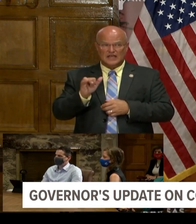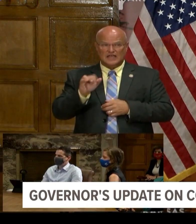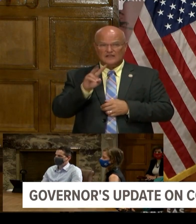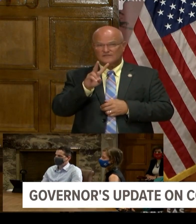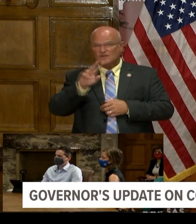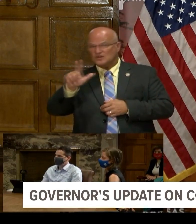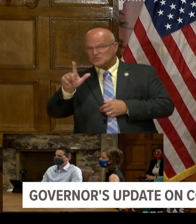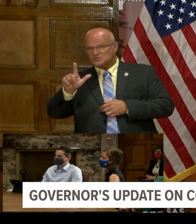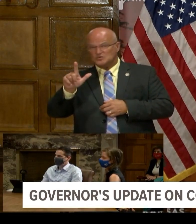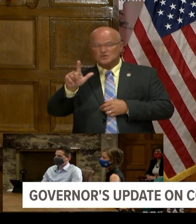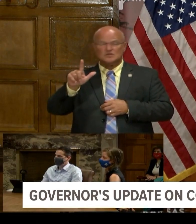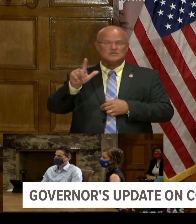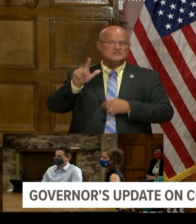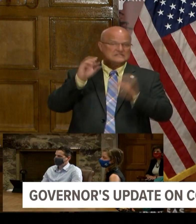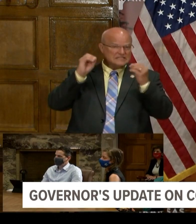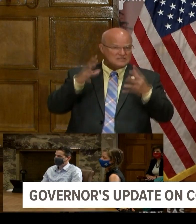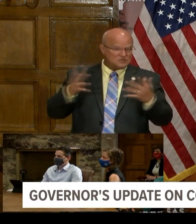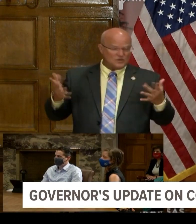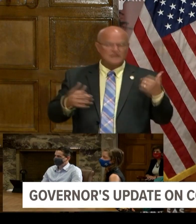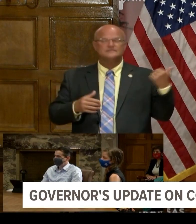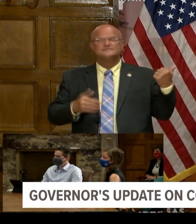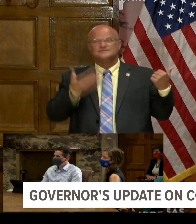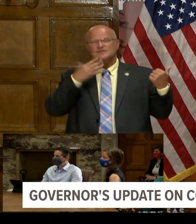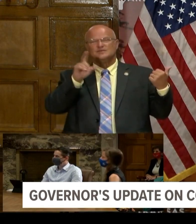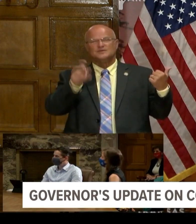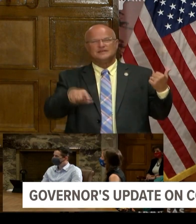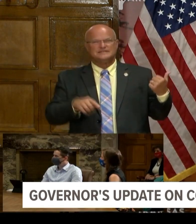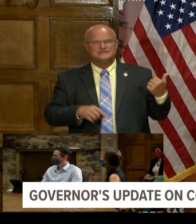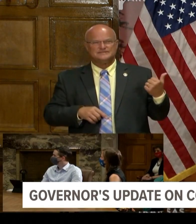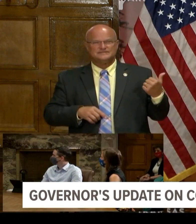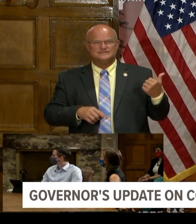teachers and students? That's a very good question.